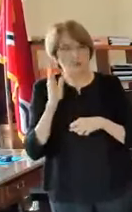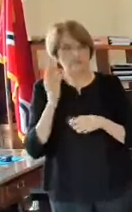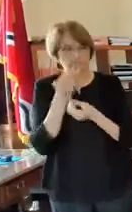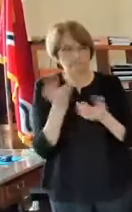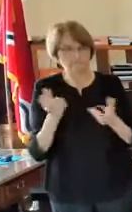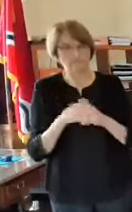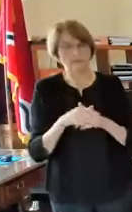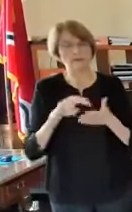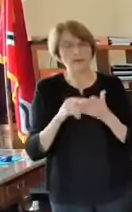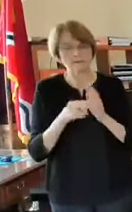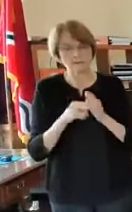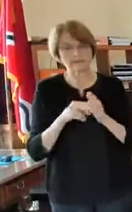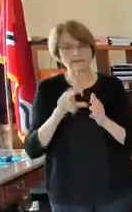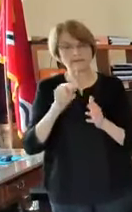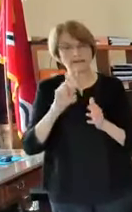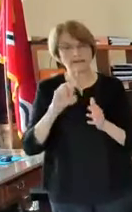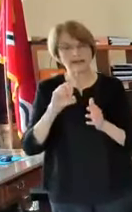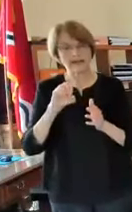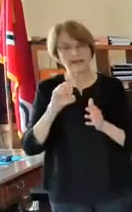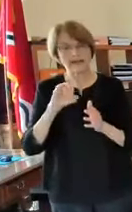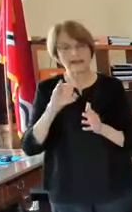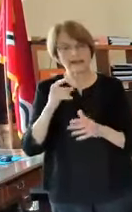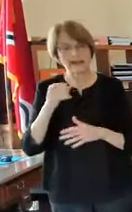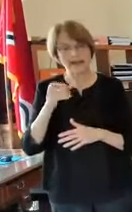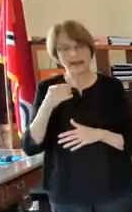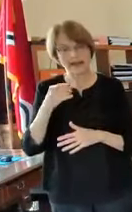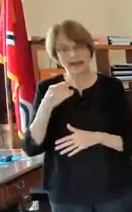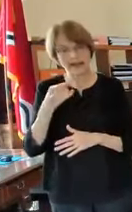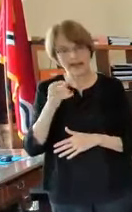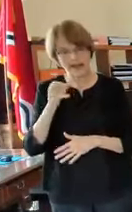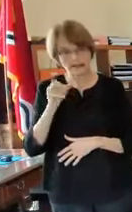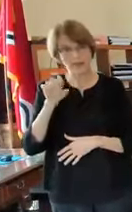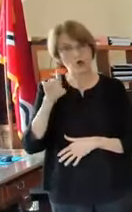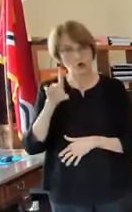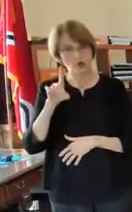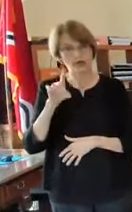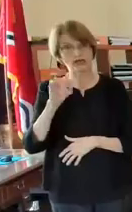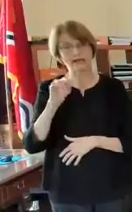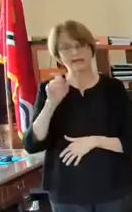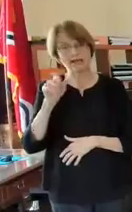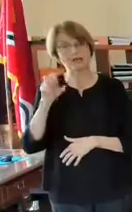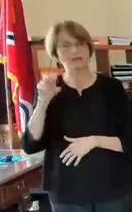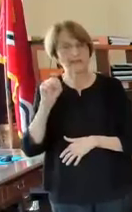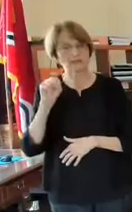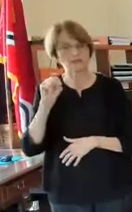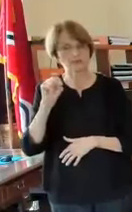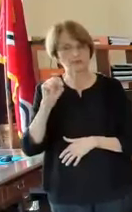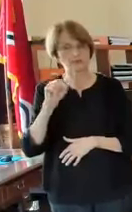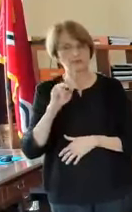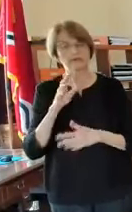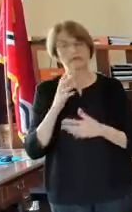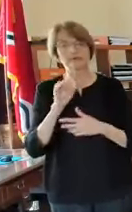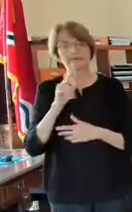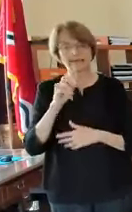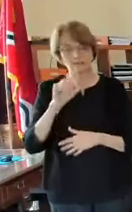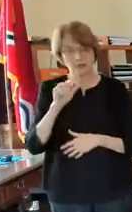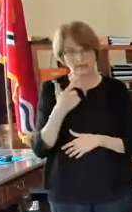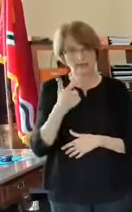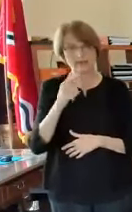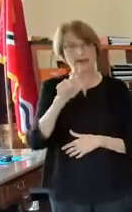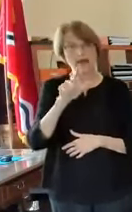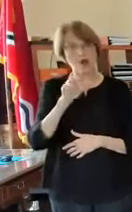It stands for neighborhood stabilization, but it's stabilizing LRA, Land